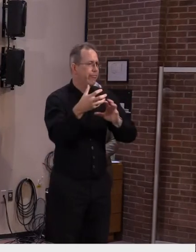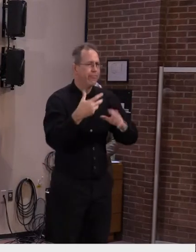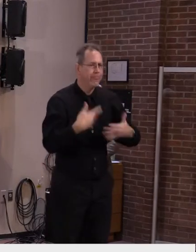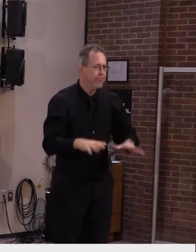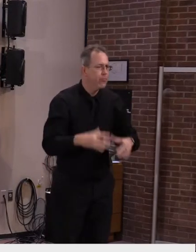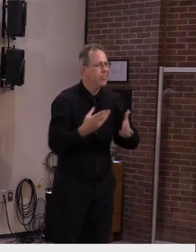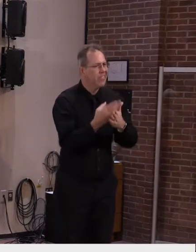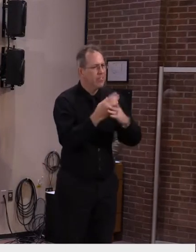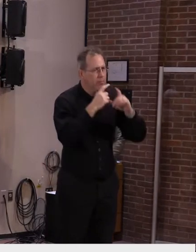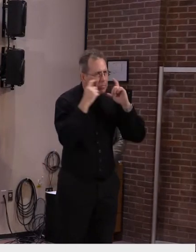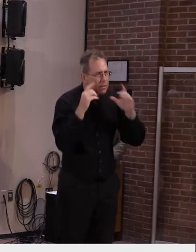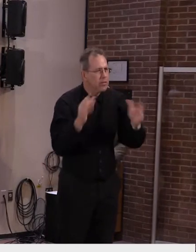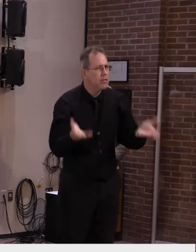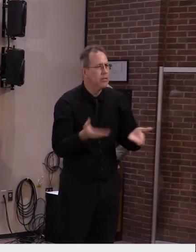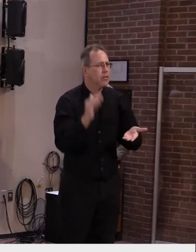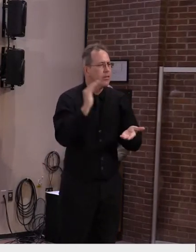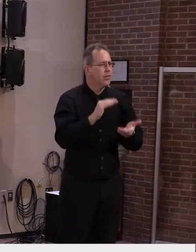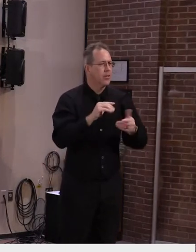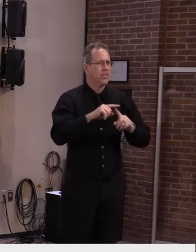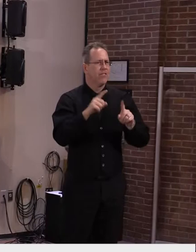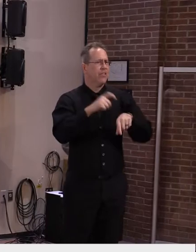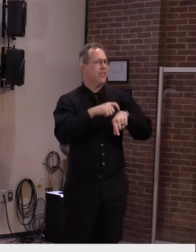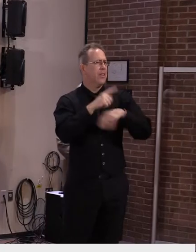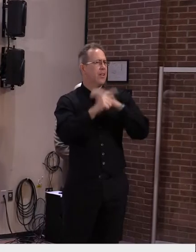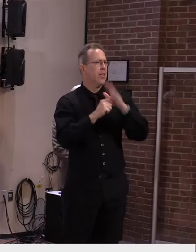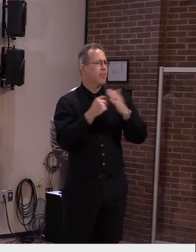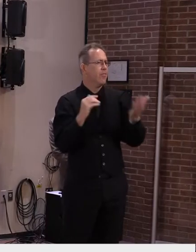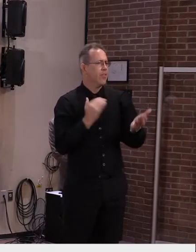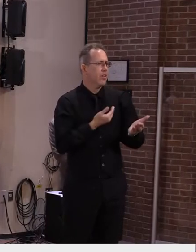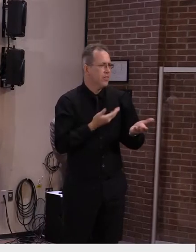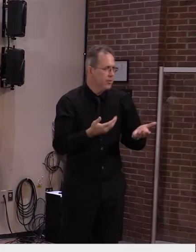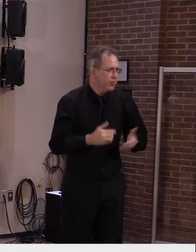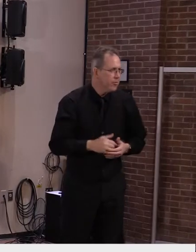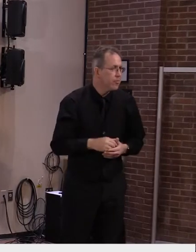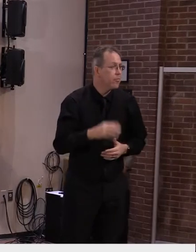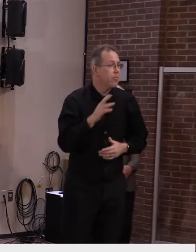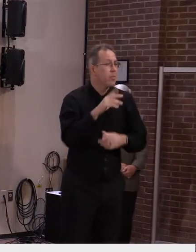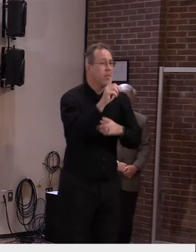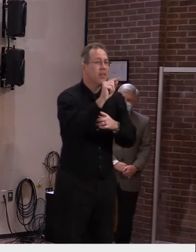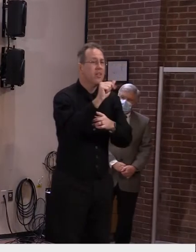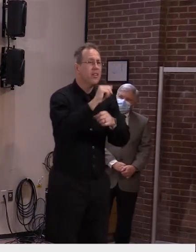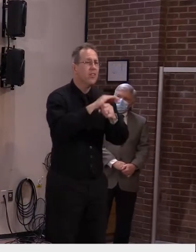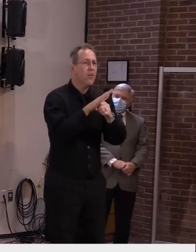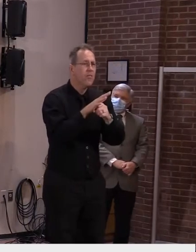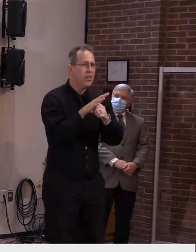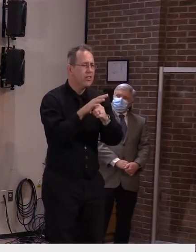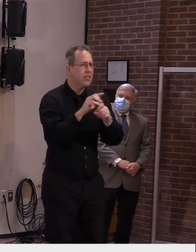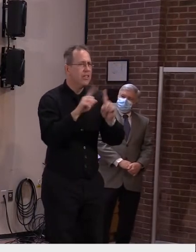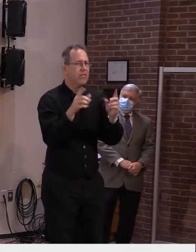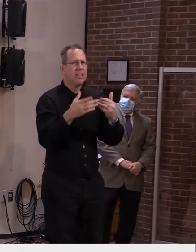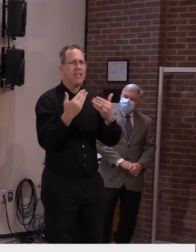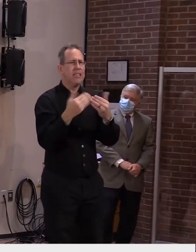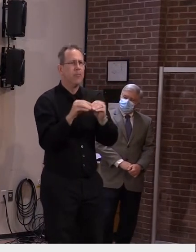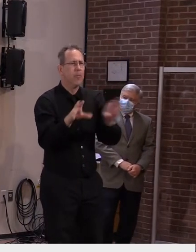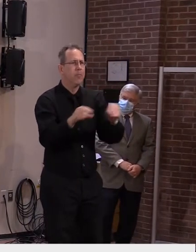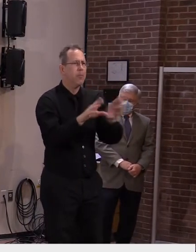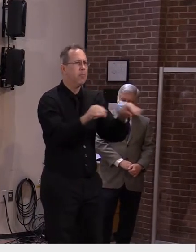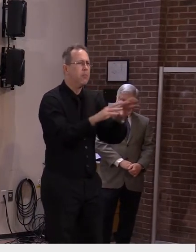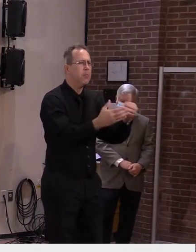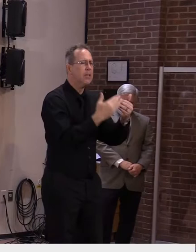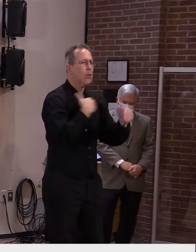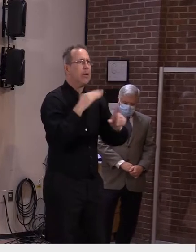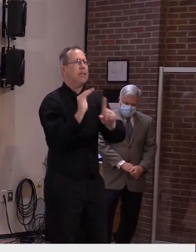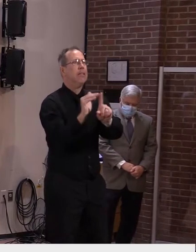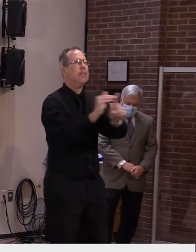a different virus in a sense. It's very transmissible. I'm not so sure if we could do an assessment of mask mandates